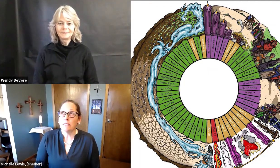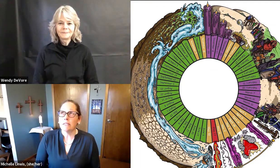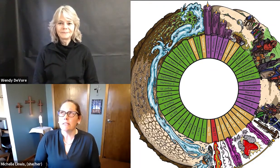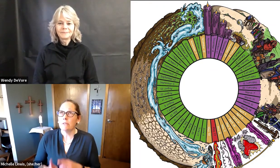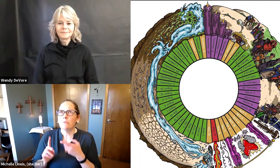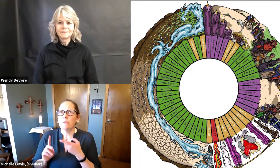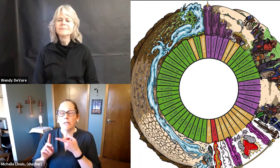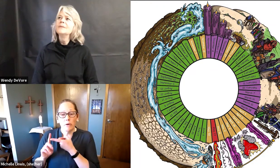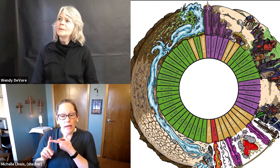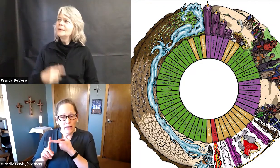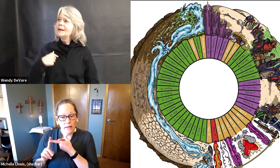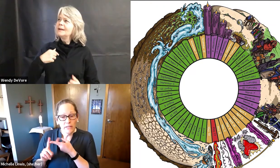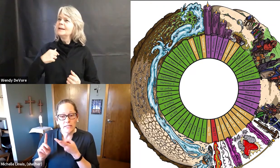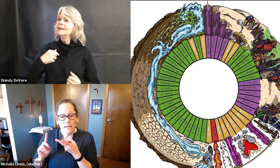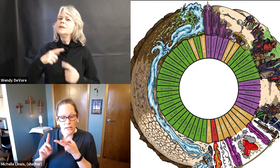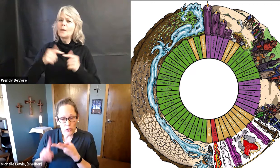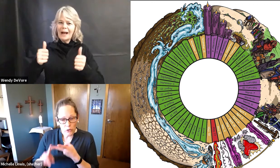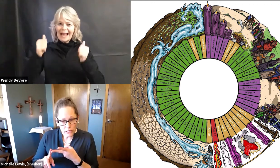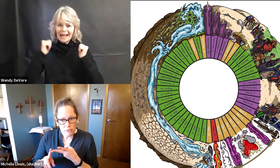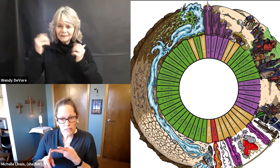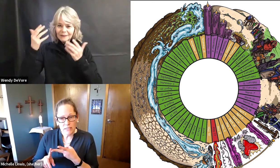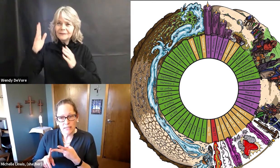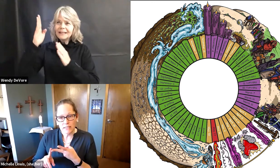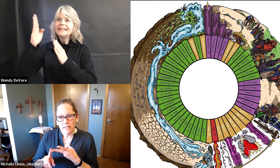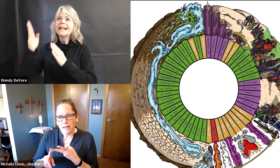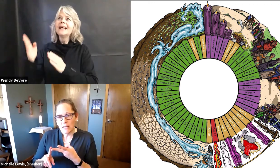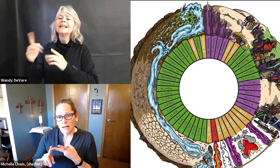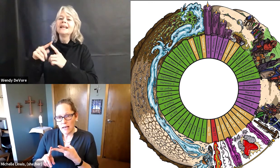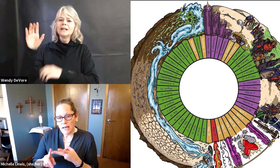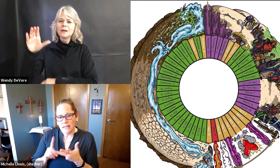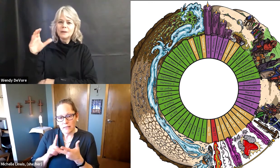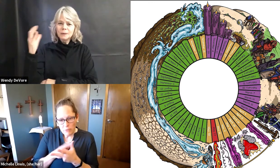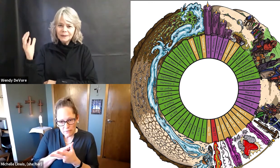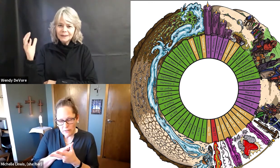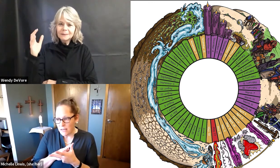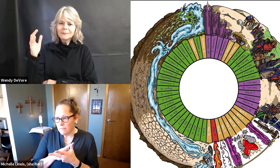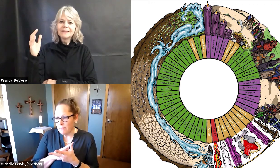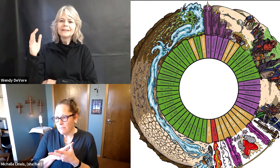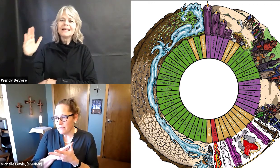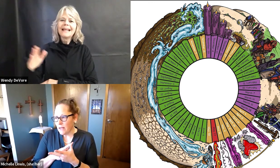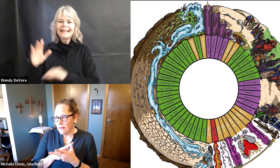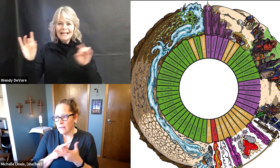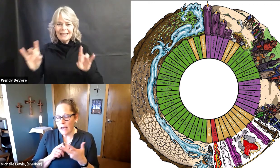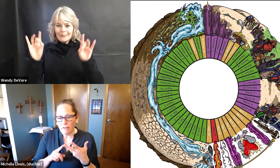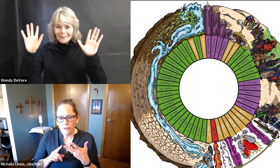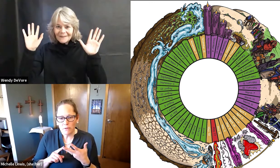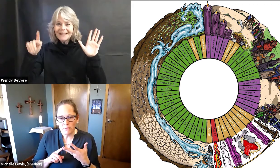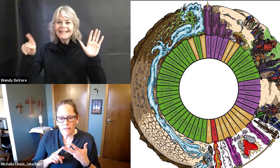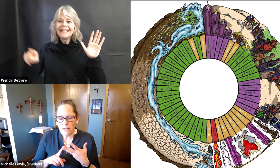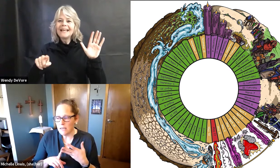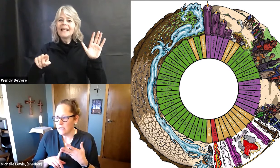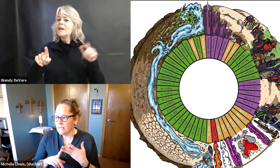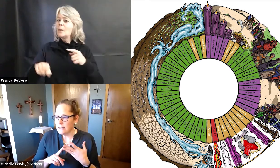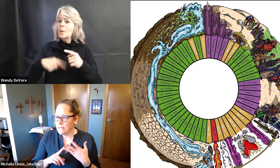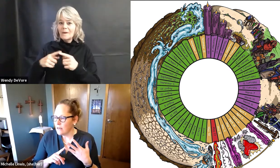So let's see, we talked about Advent and then Christmas and then Epiphany. And then after